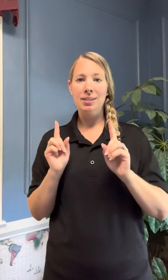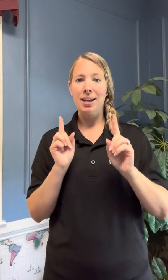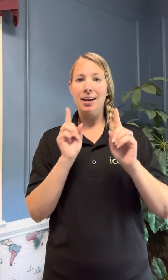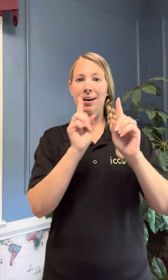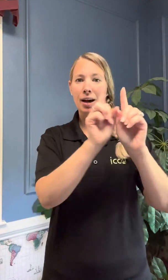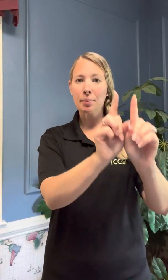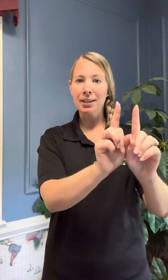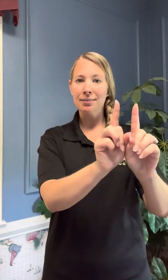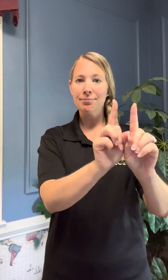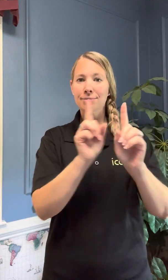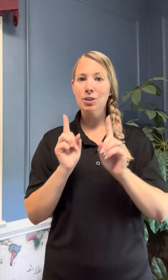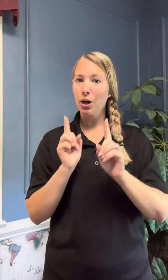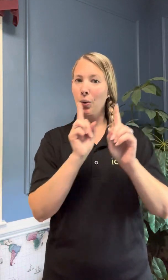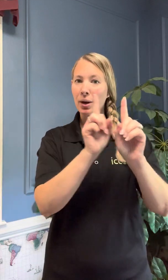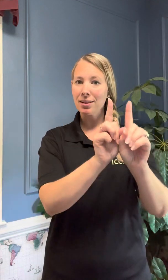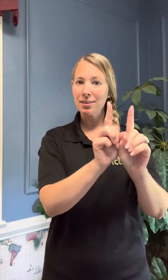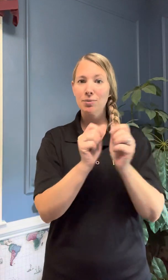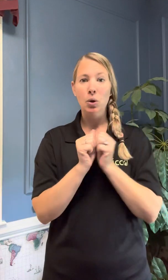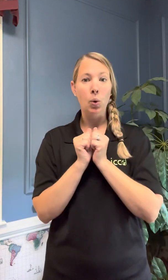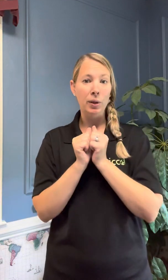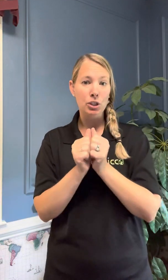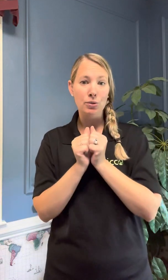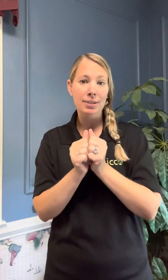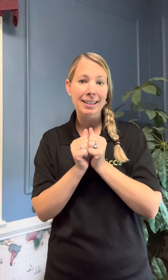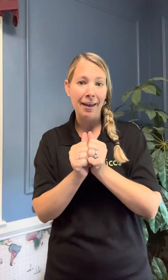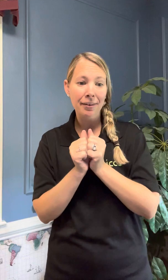say accompany, to go with. Or we could do together.